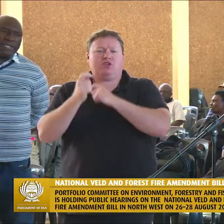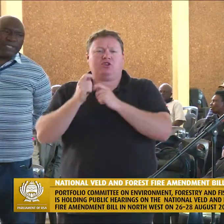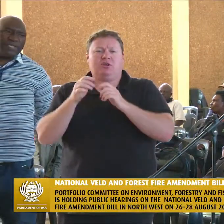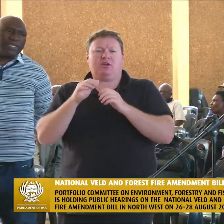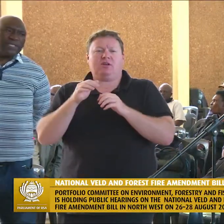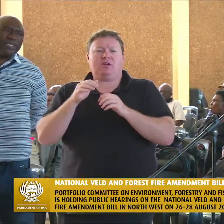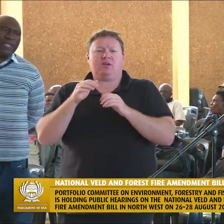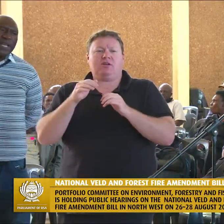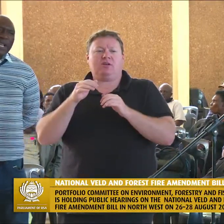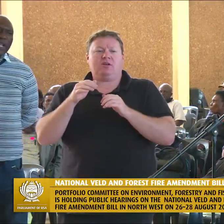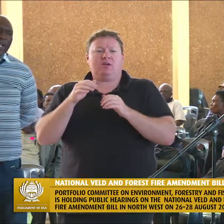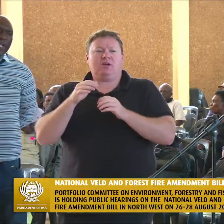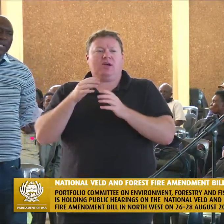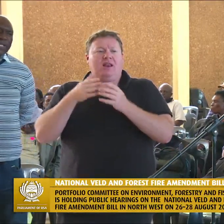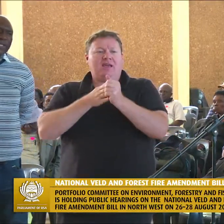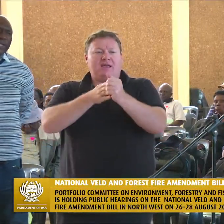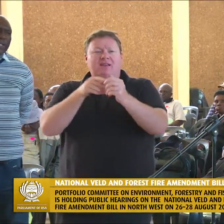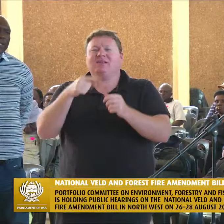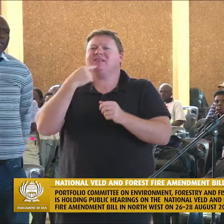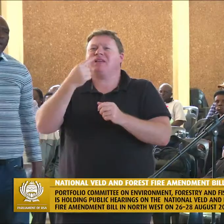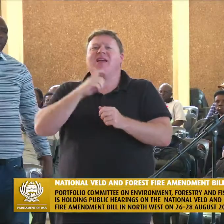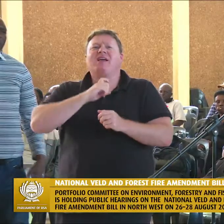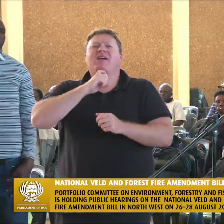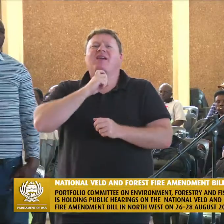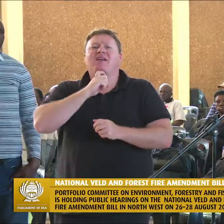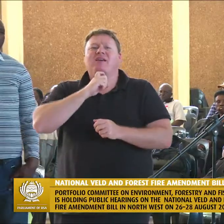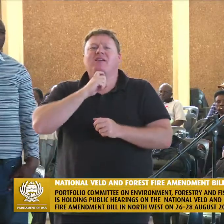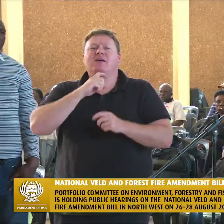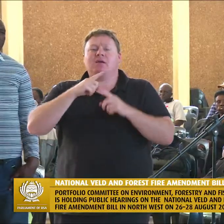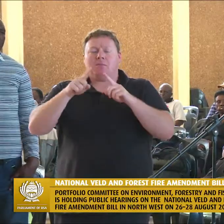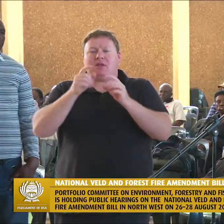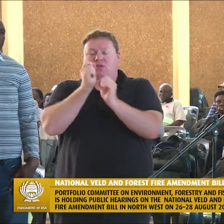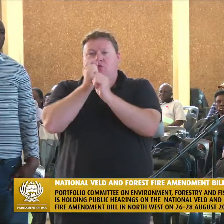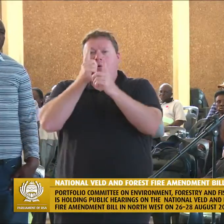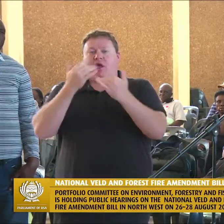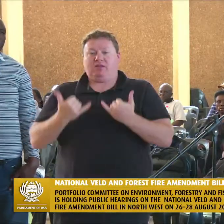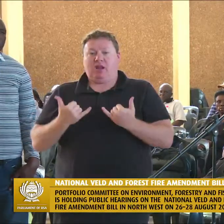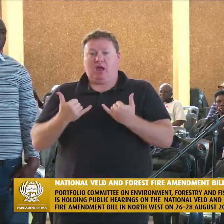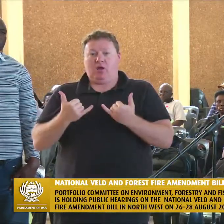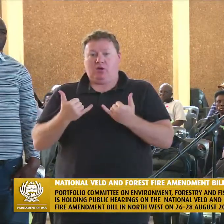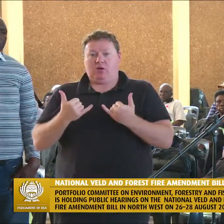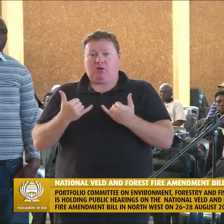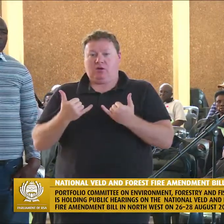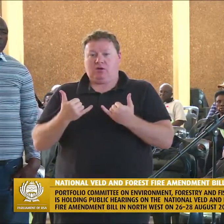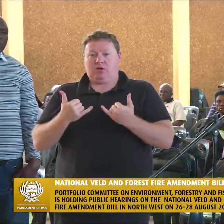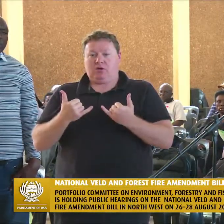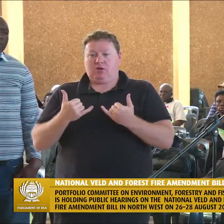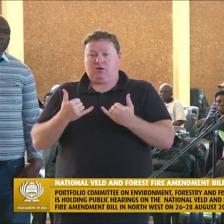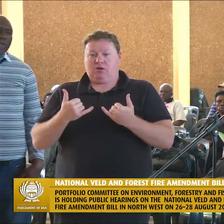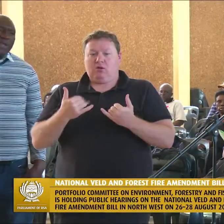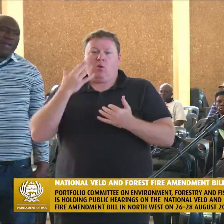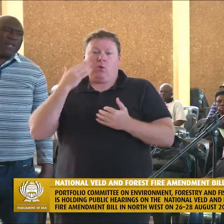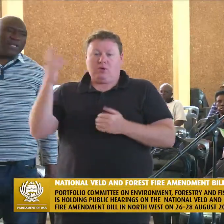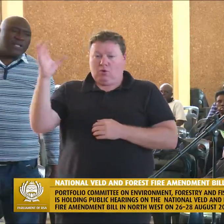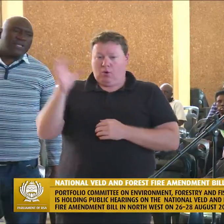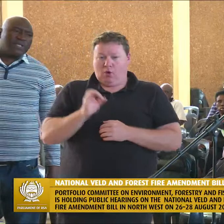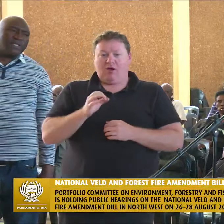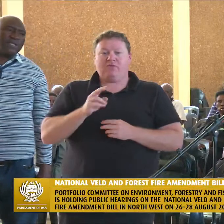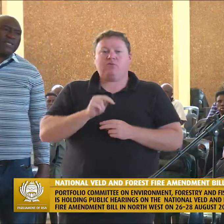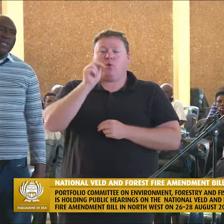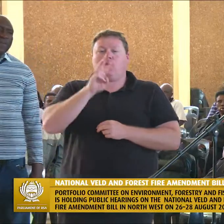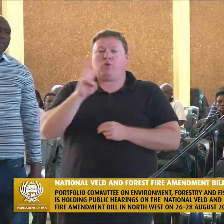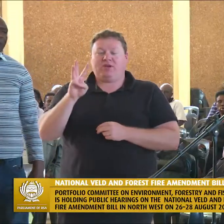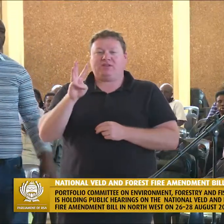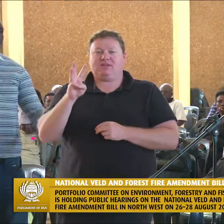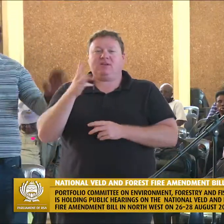overseas in england we refer to them as kings you know what surprises means that when you come to bukonibupirima to northwest you don't refer